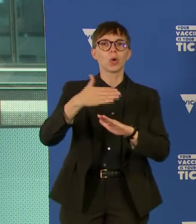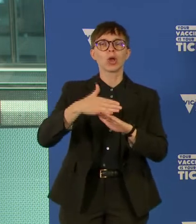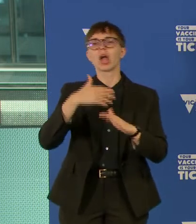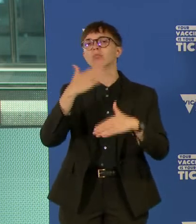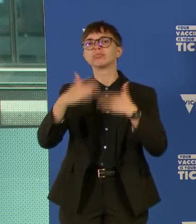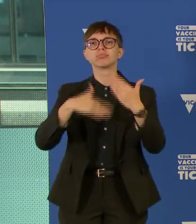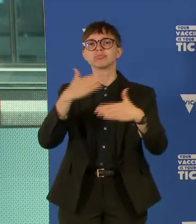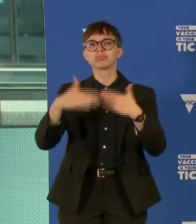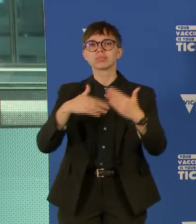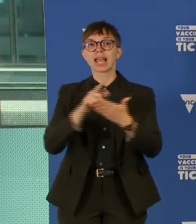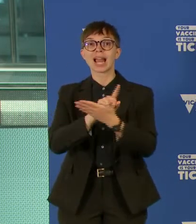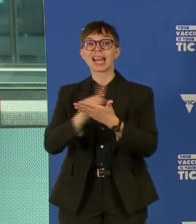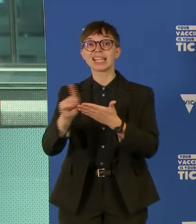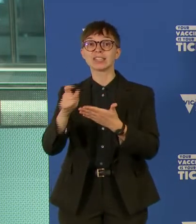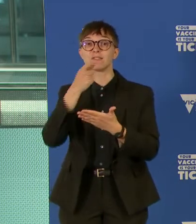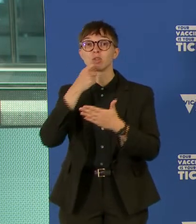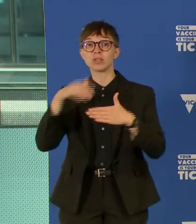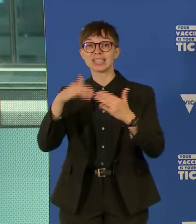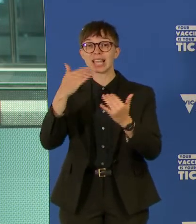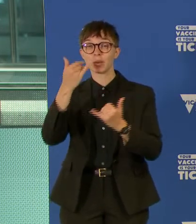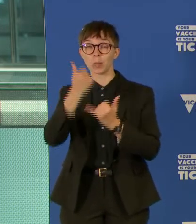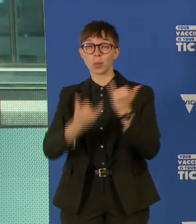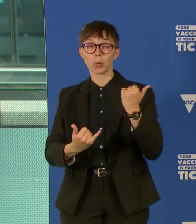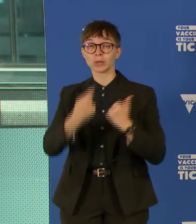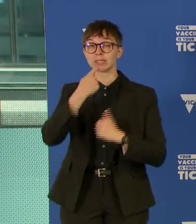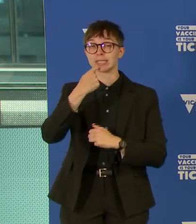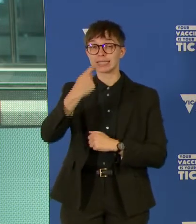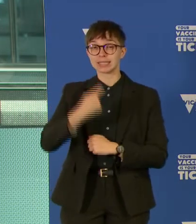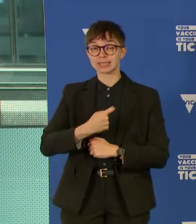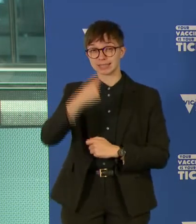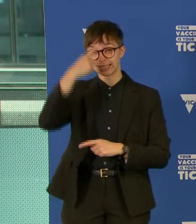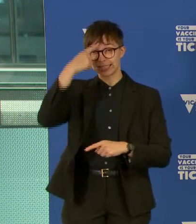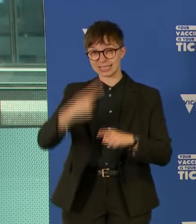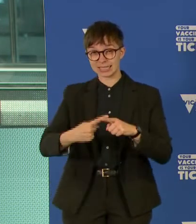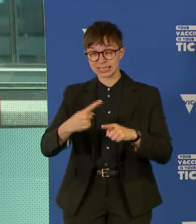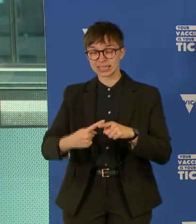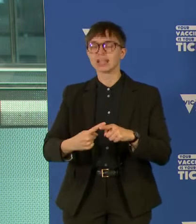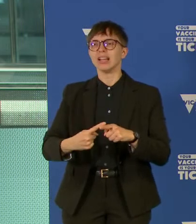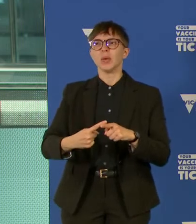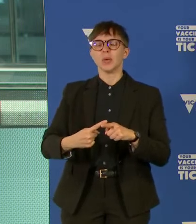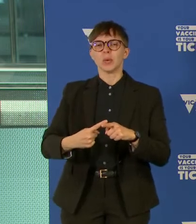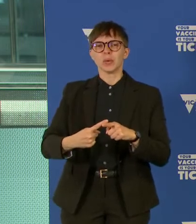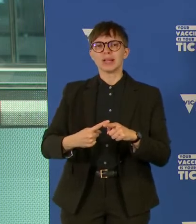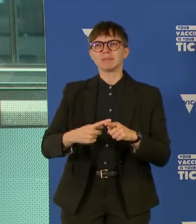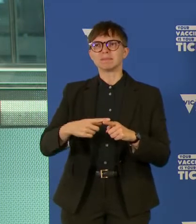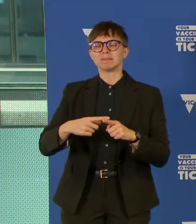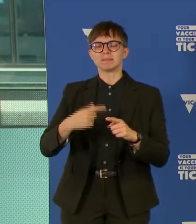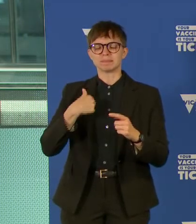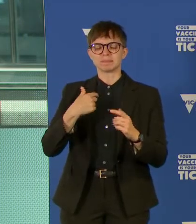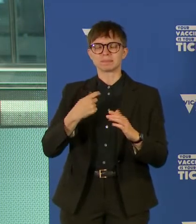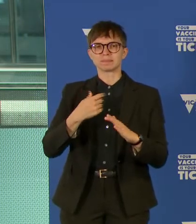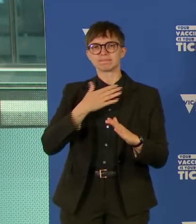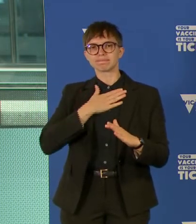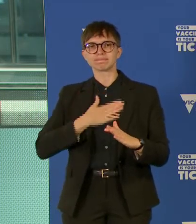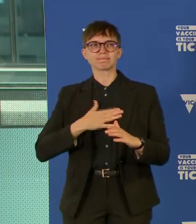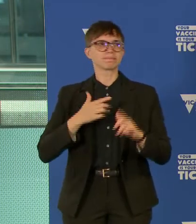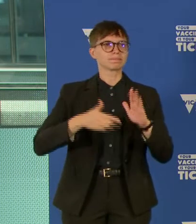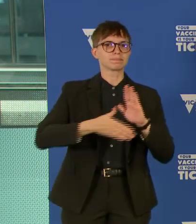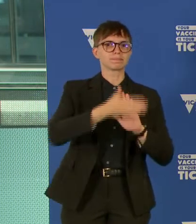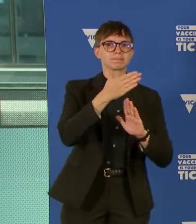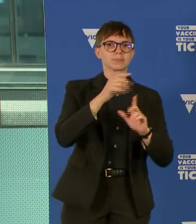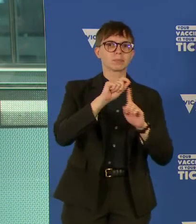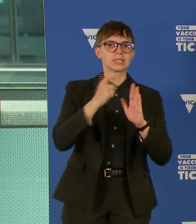be 1 or 2 potentially infectious individuals in a shared indoor space. So